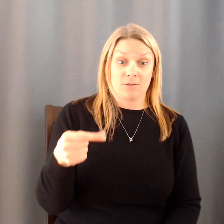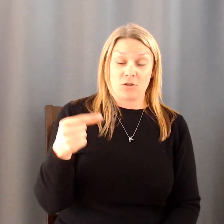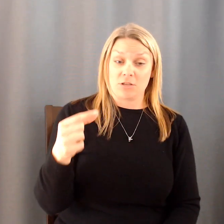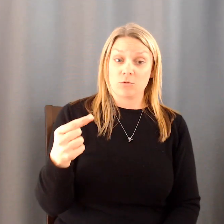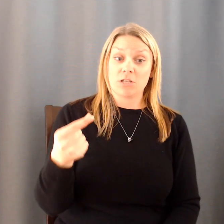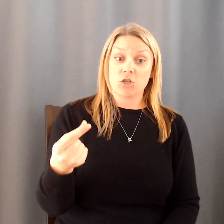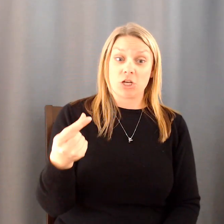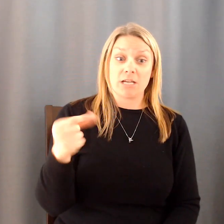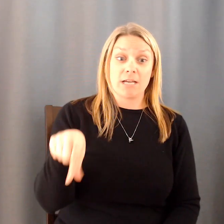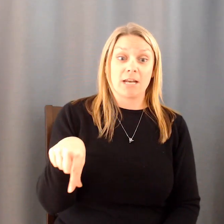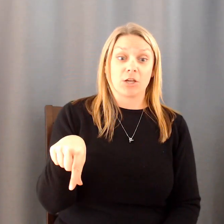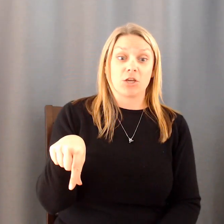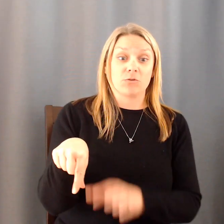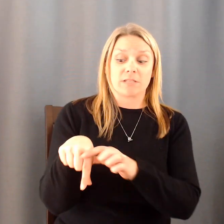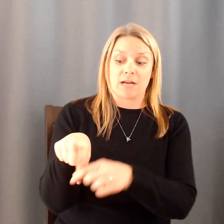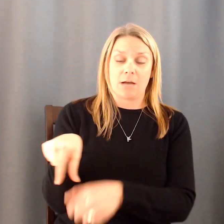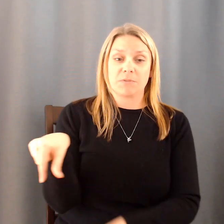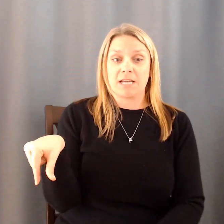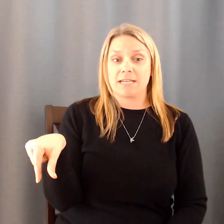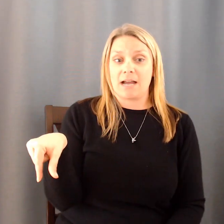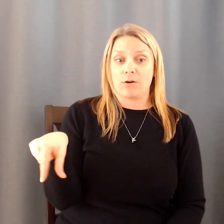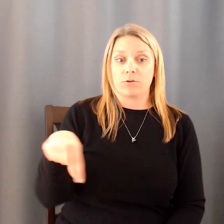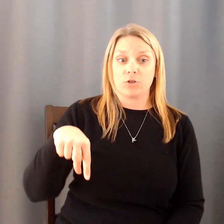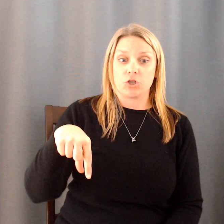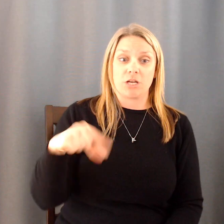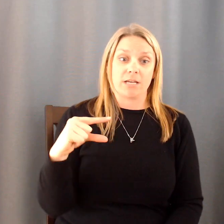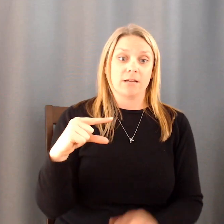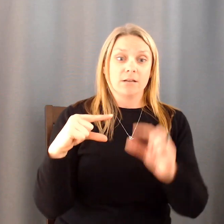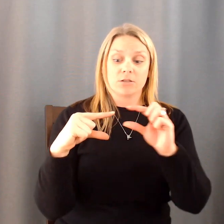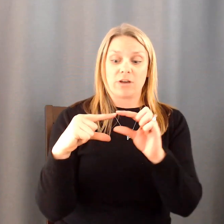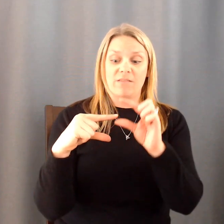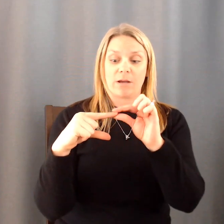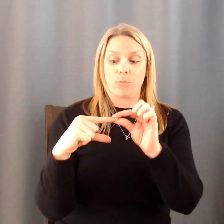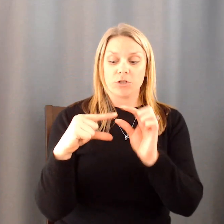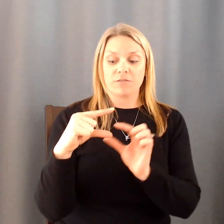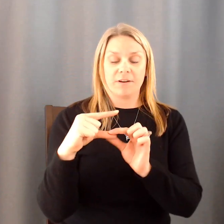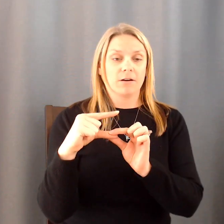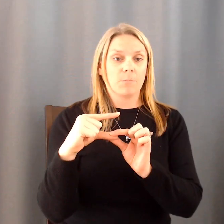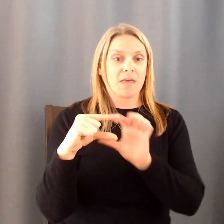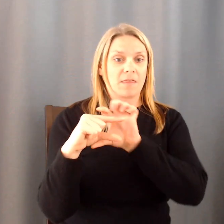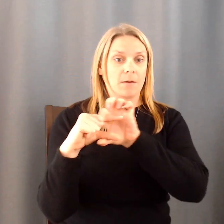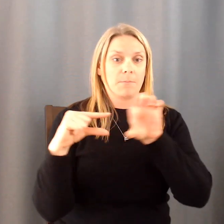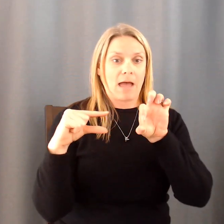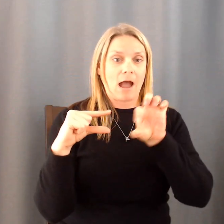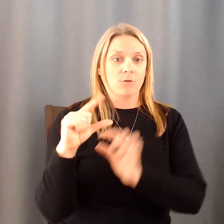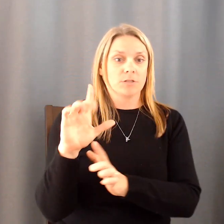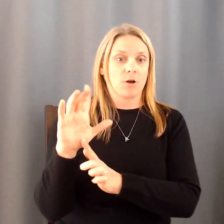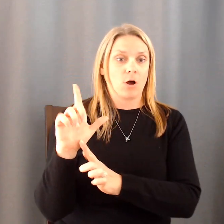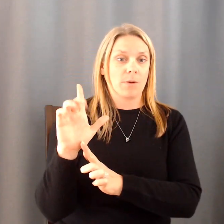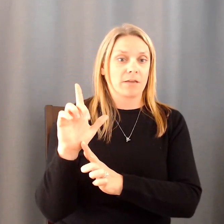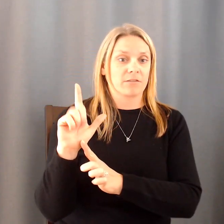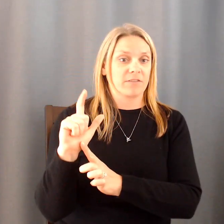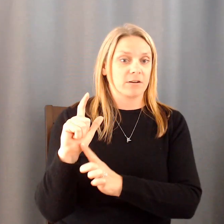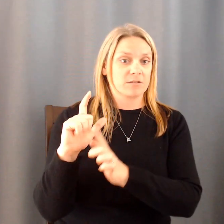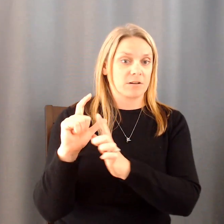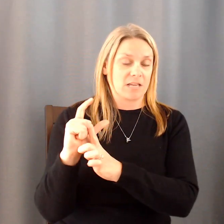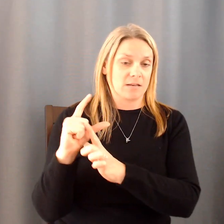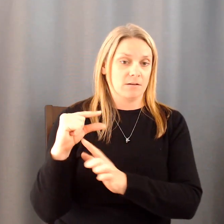was a G, and a Q is an upside down G. So I have my pointer finger and my thumb out. All my other fingers are in with